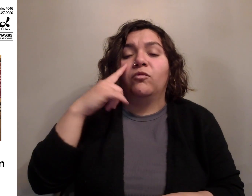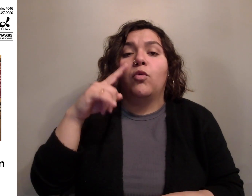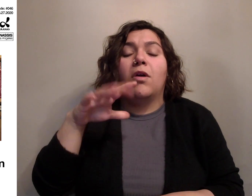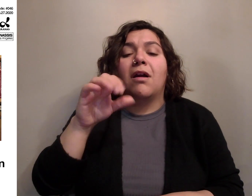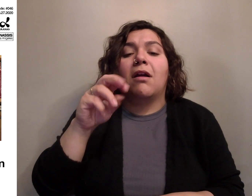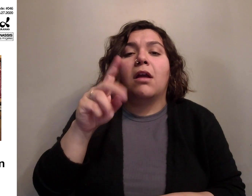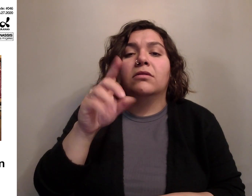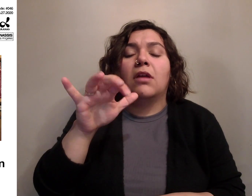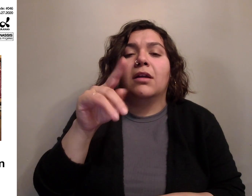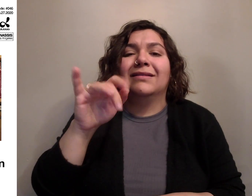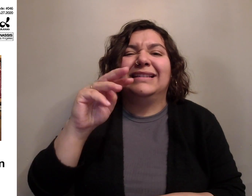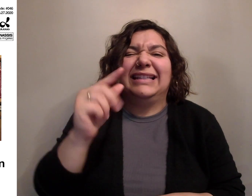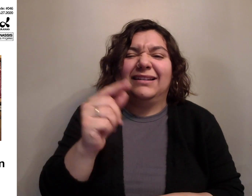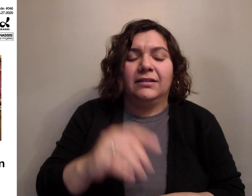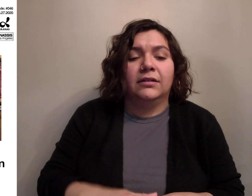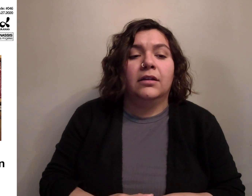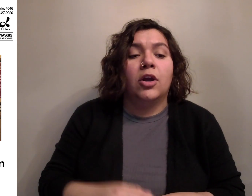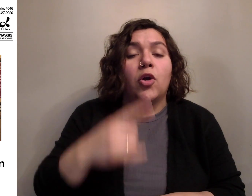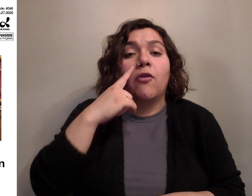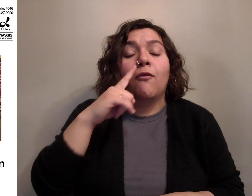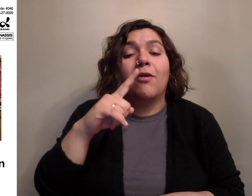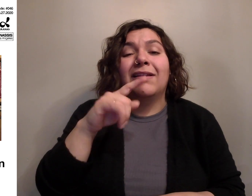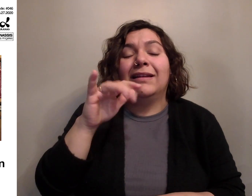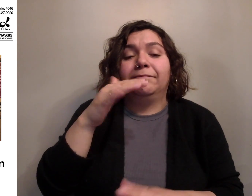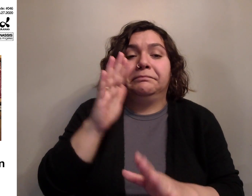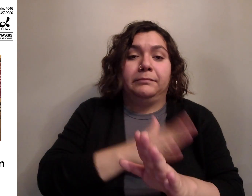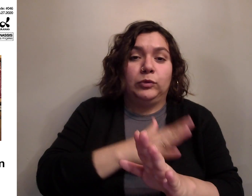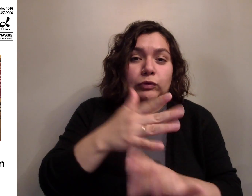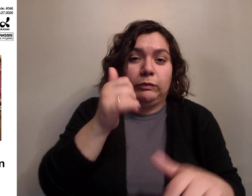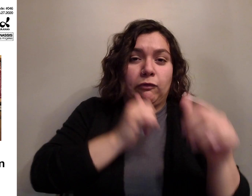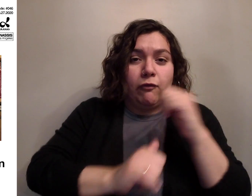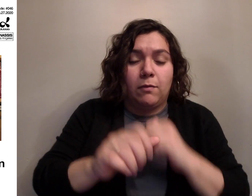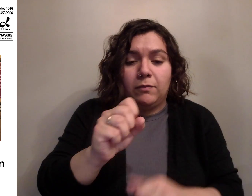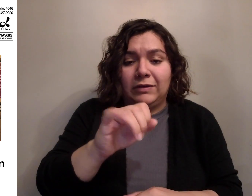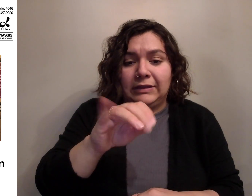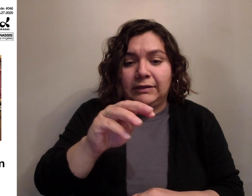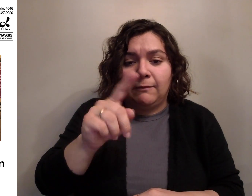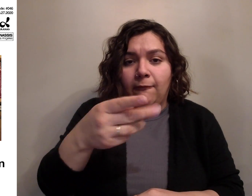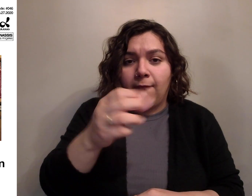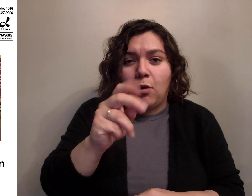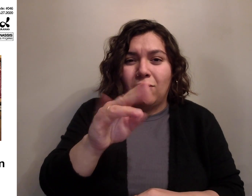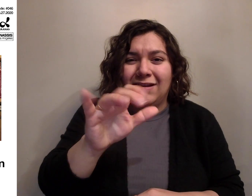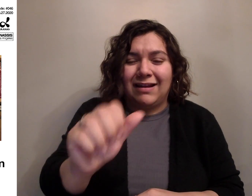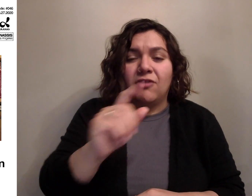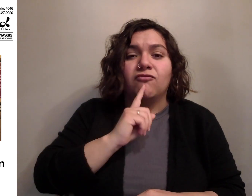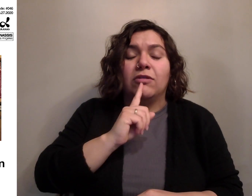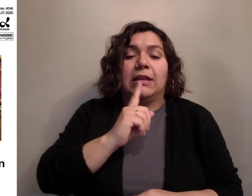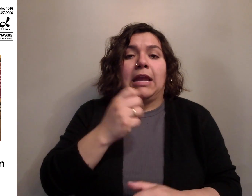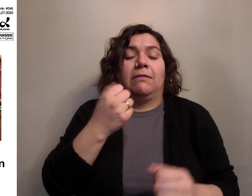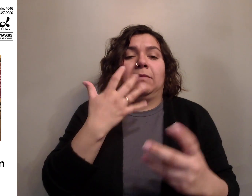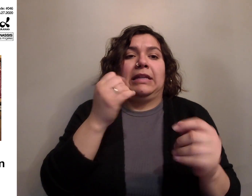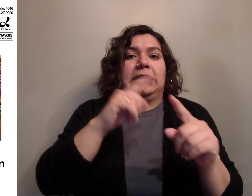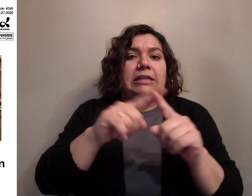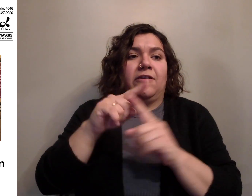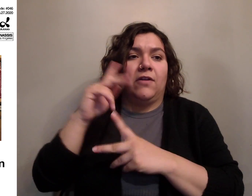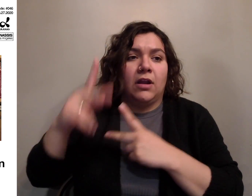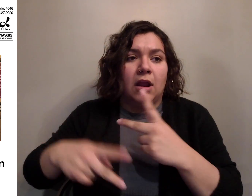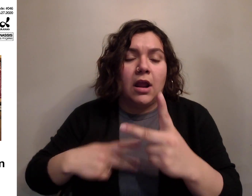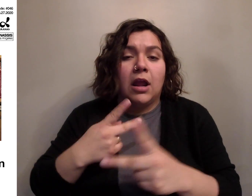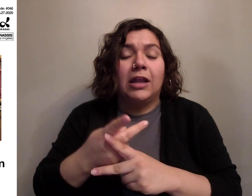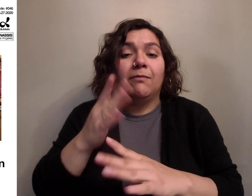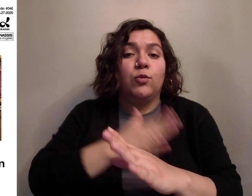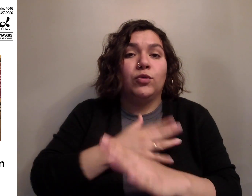Philharmonic, conducting Berrioz's Sinfonia, this great surrealistic